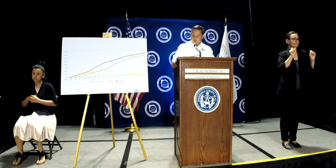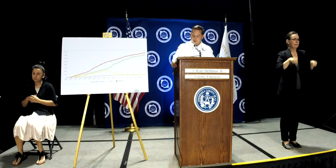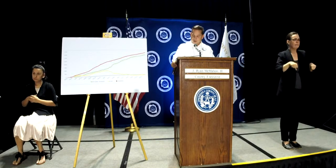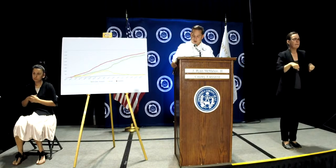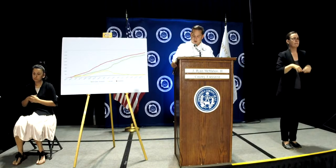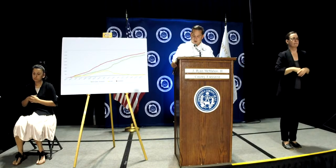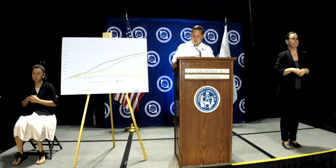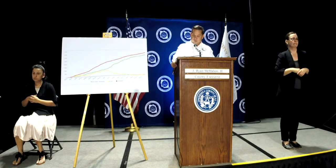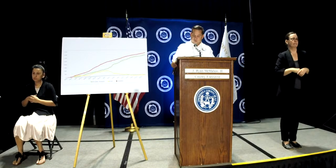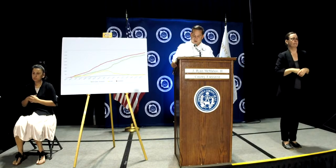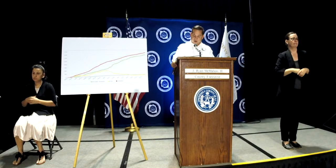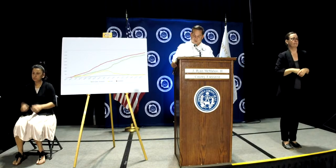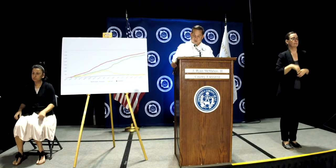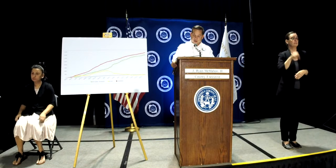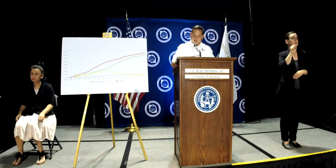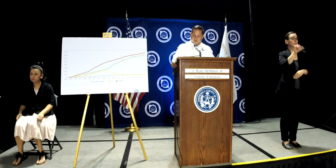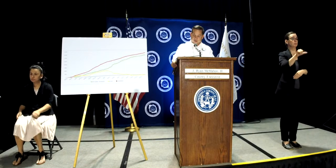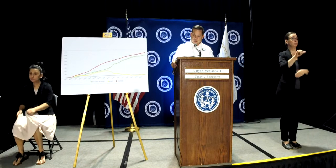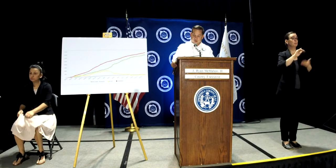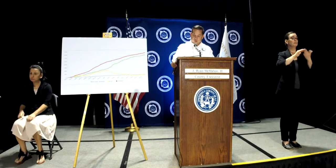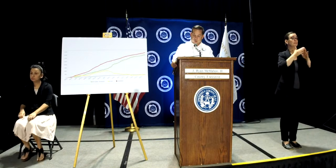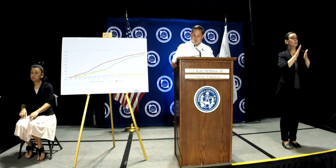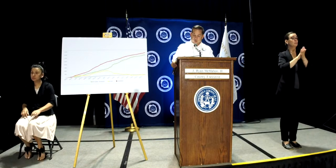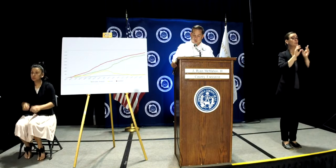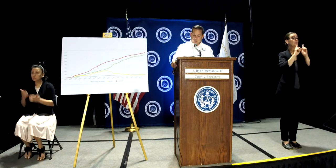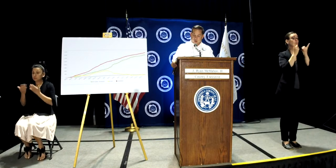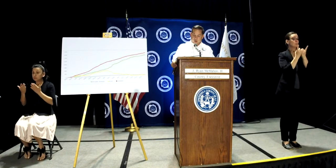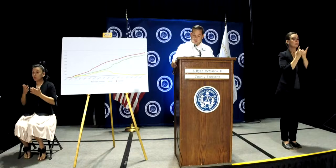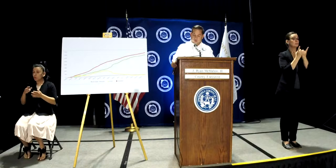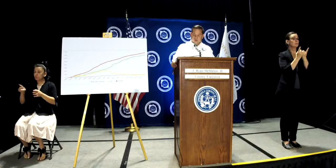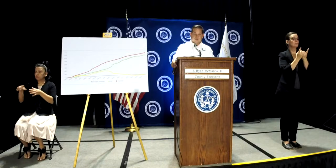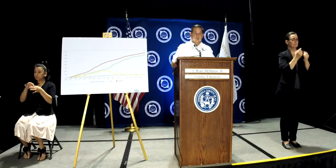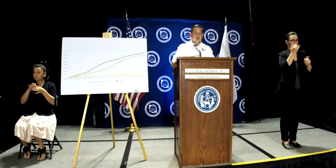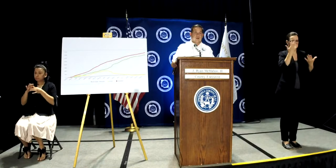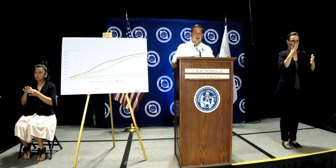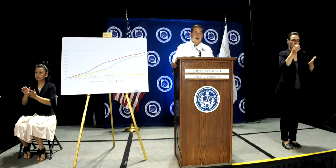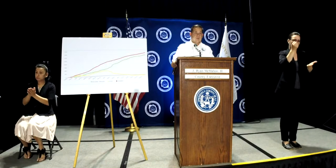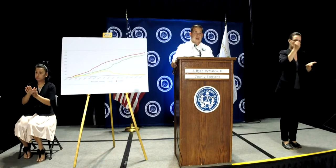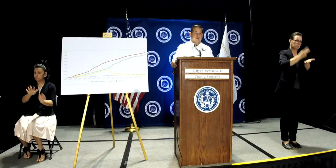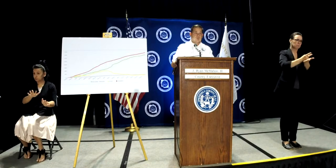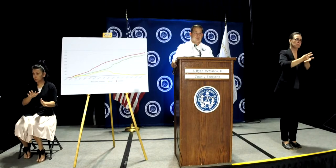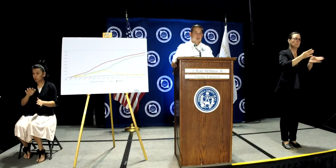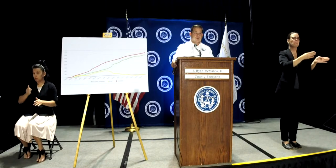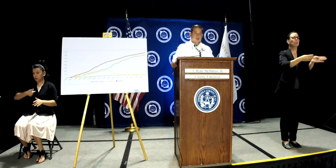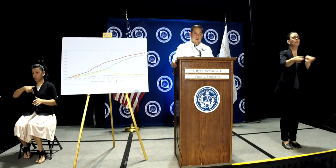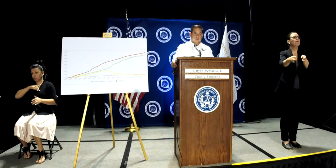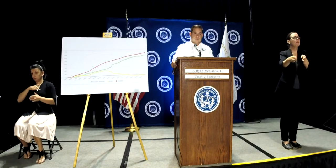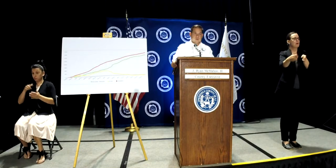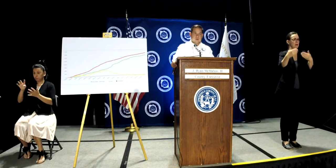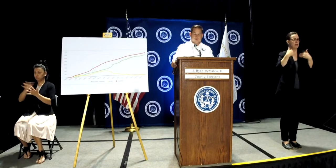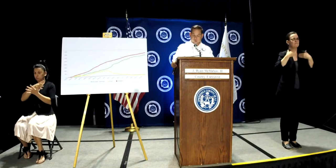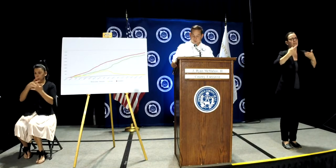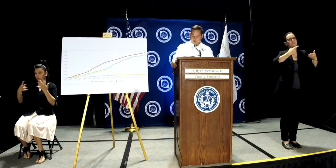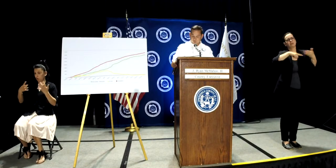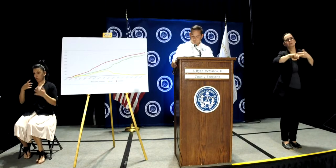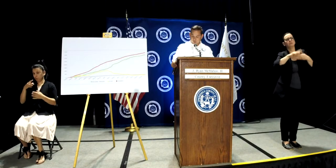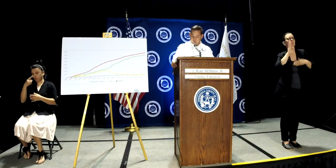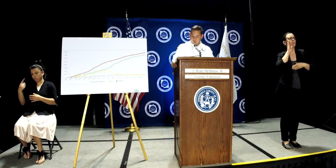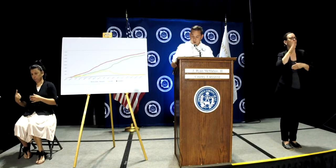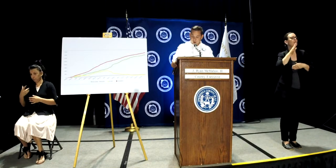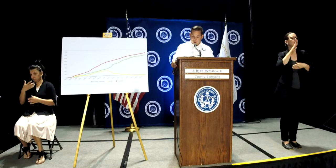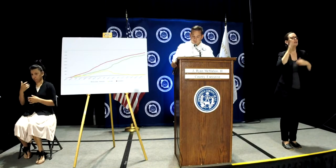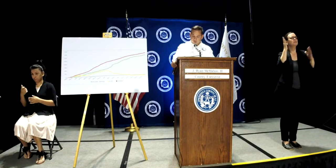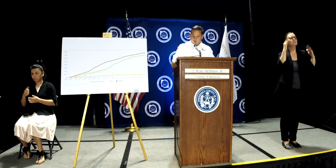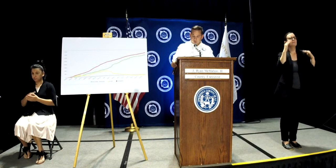plans. We'll finalize our testing schedule, which is likely to happen next week for the city school district